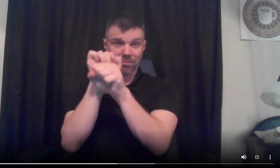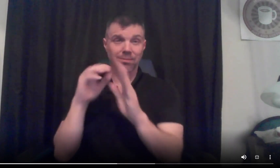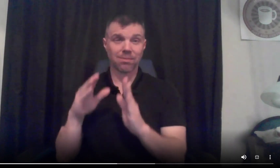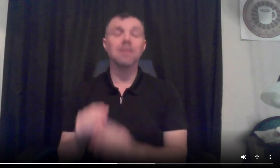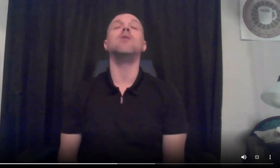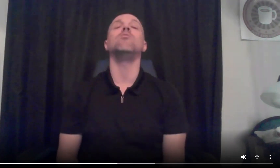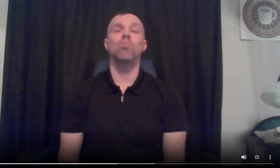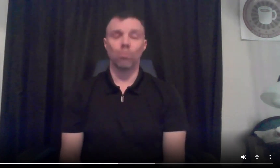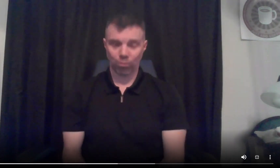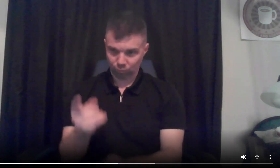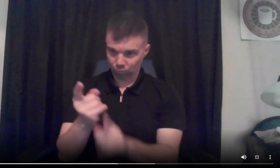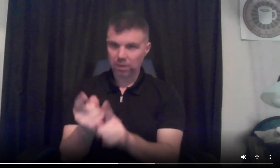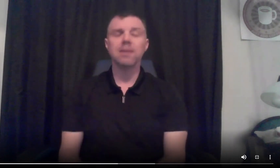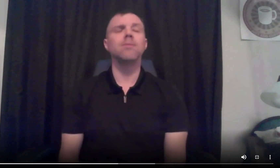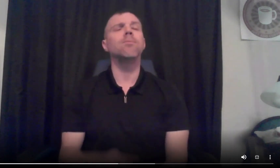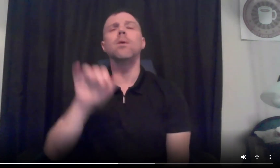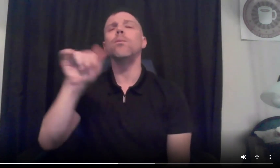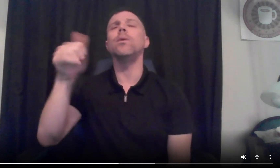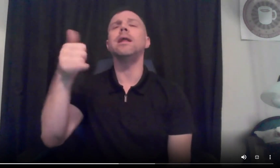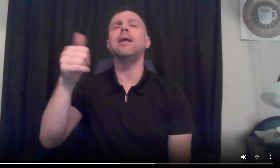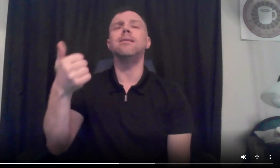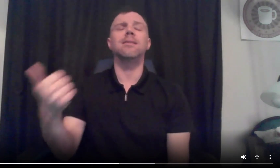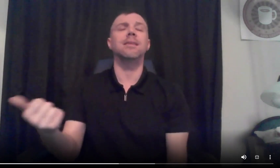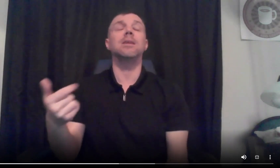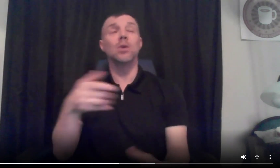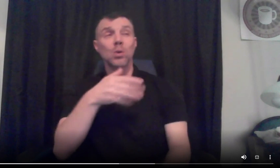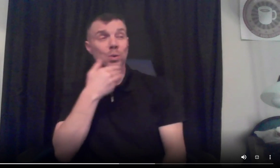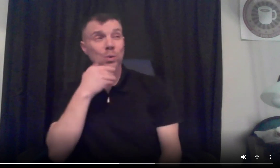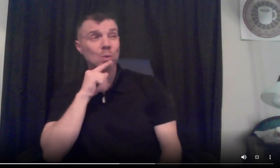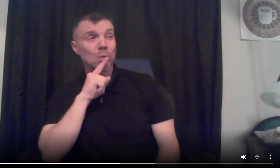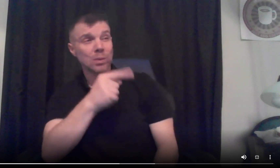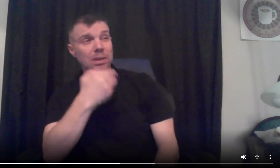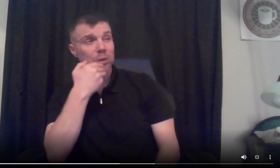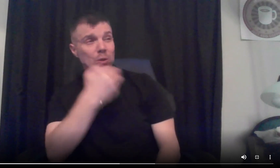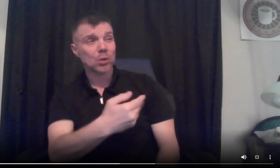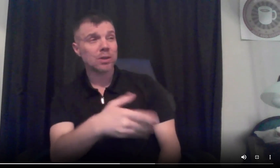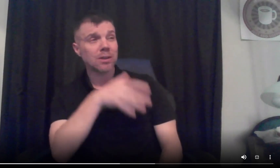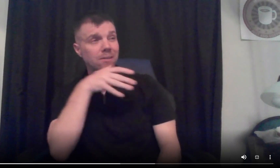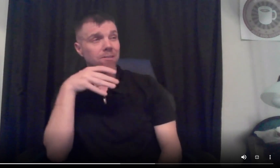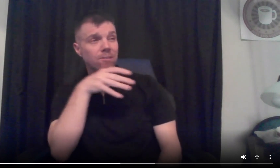have on the plantations? Excuse me. They had slavery. Yep, that's right.